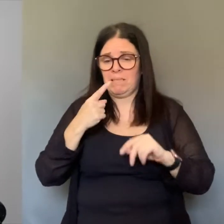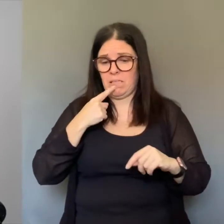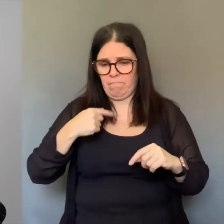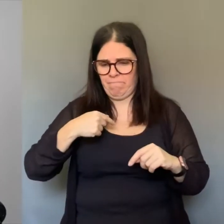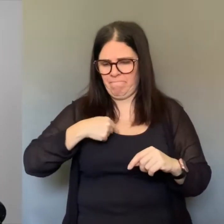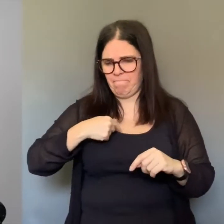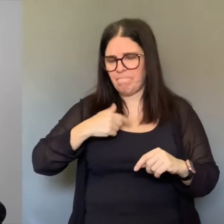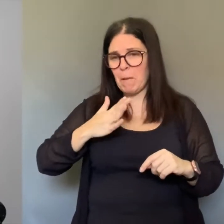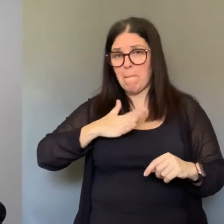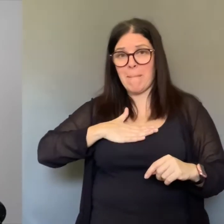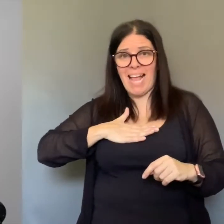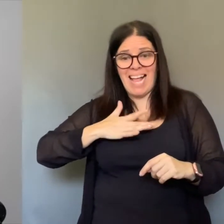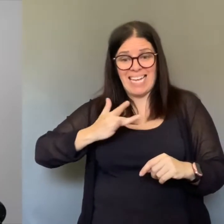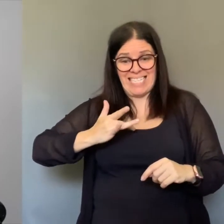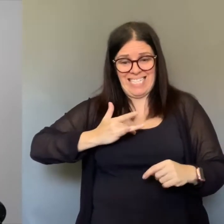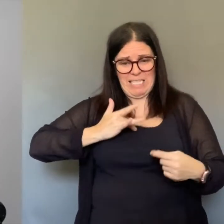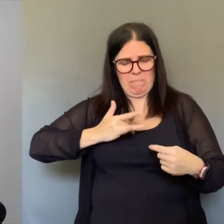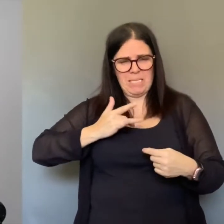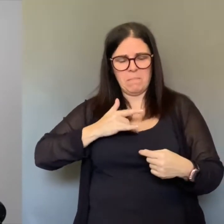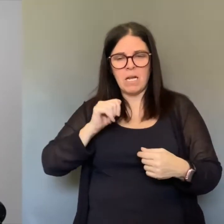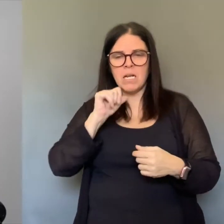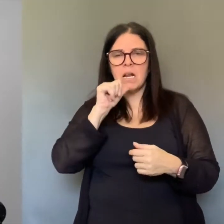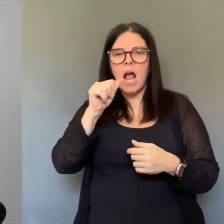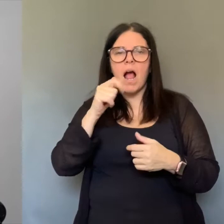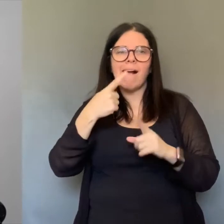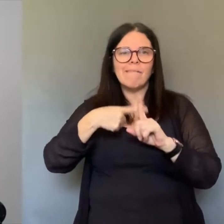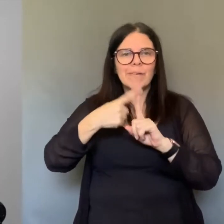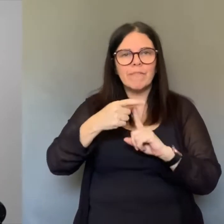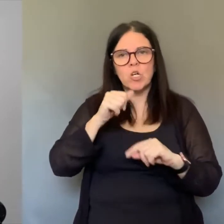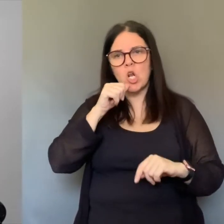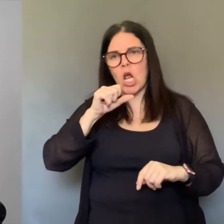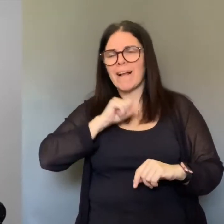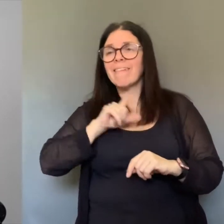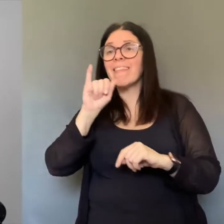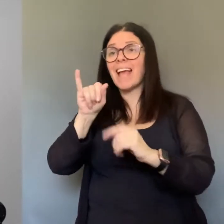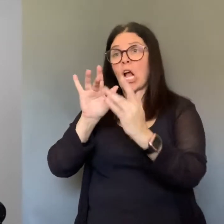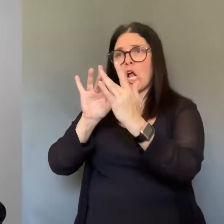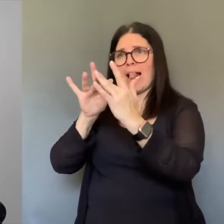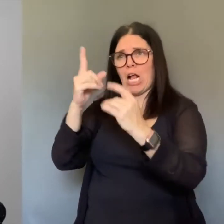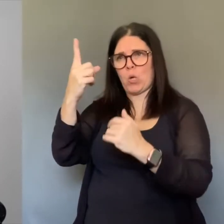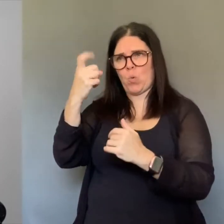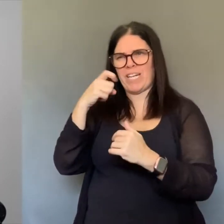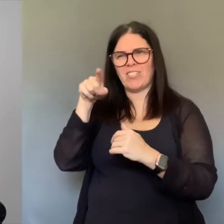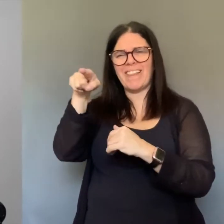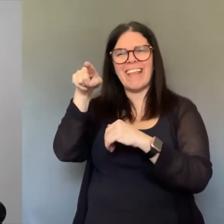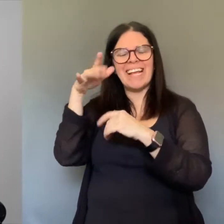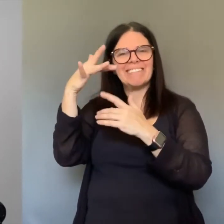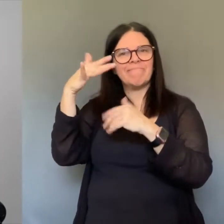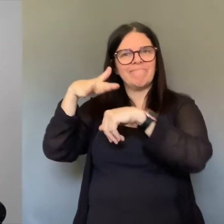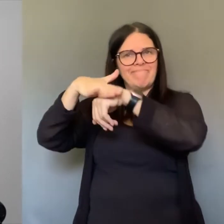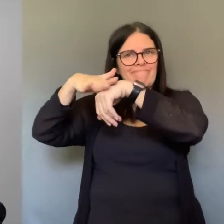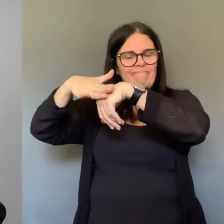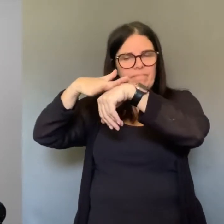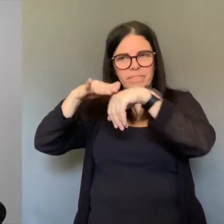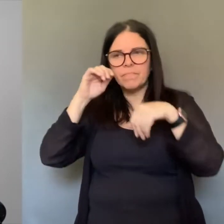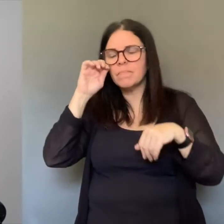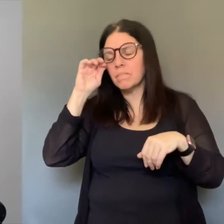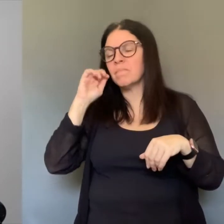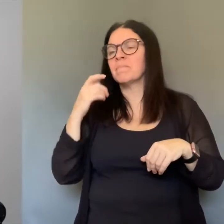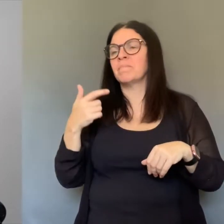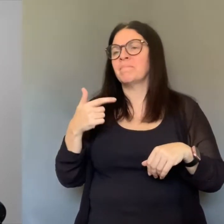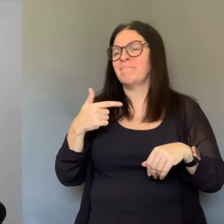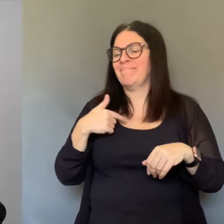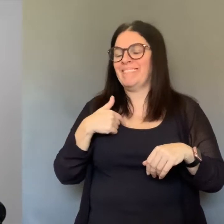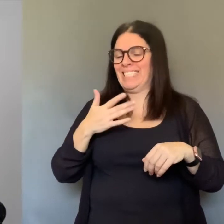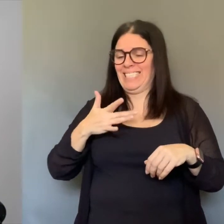seen a lot of comments on some of the stories we're posting on Facebook where people aren't having, I guess, the